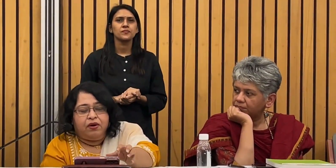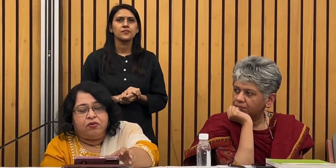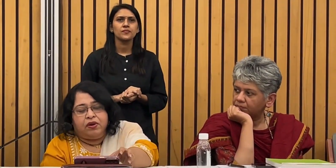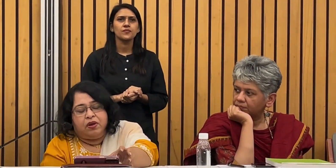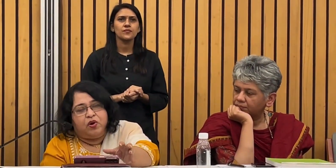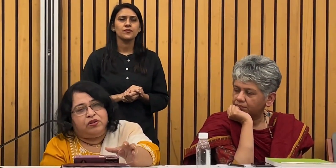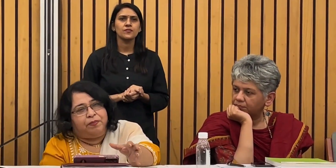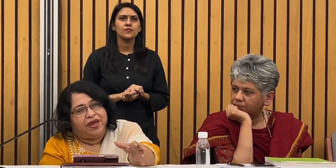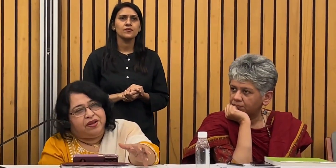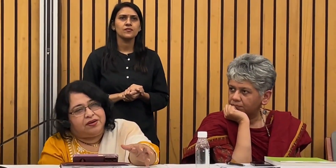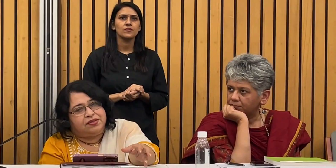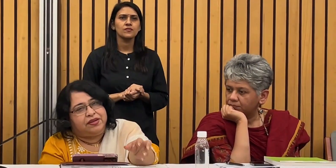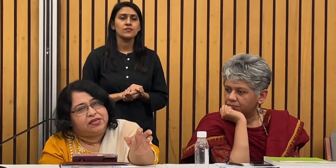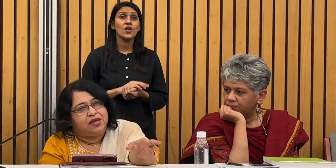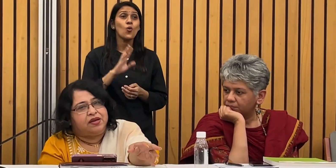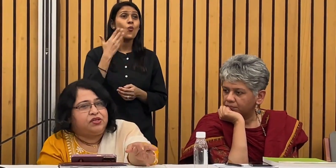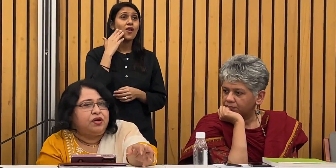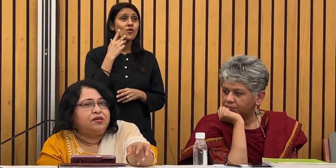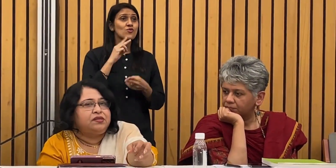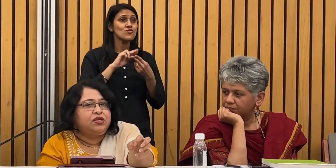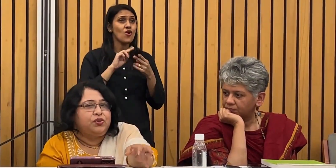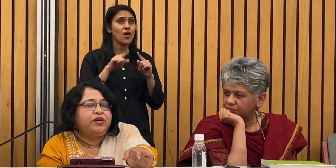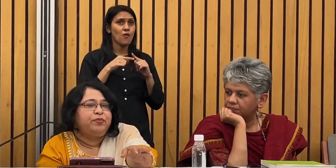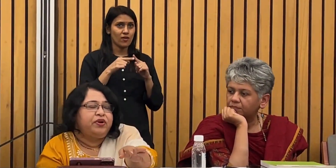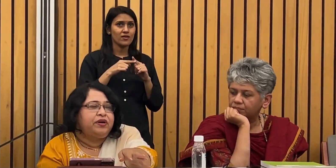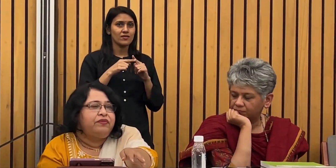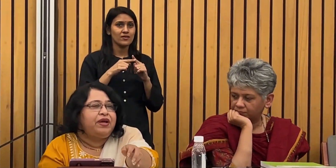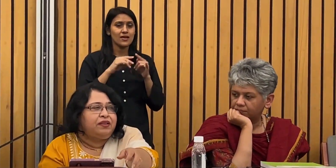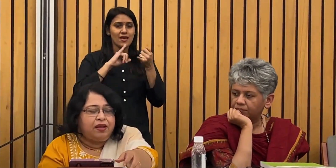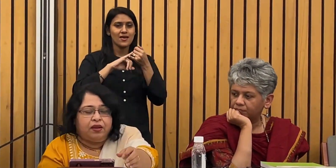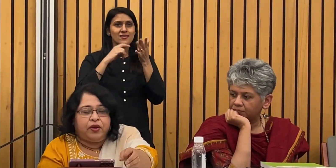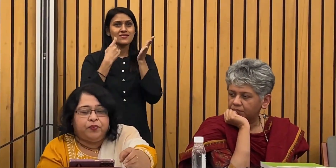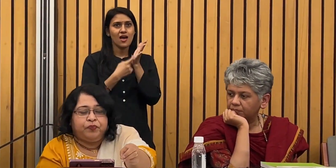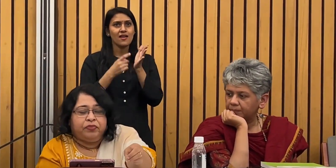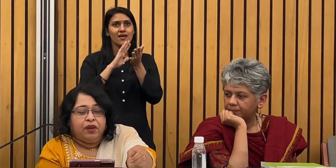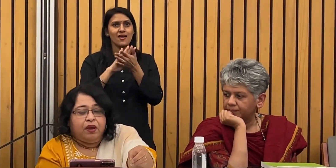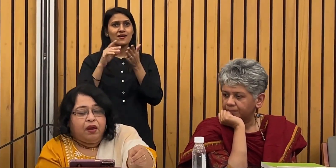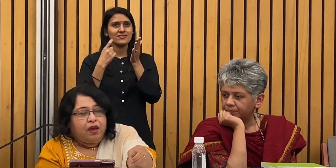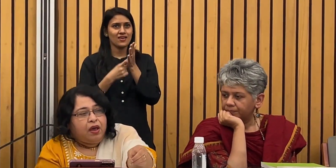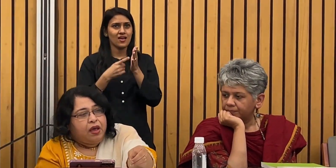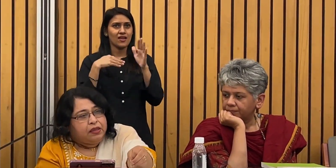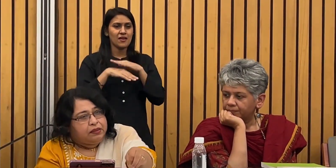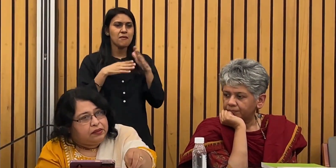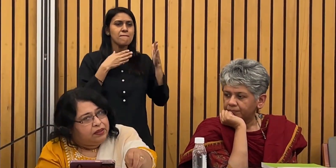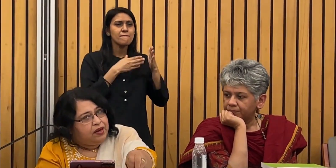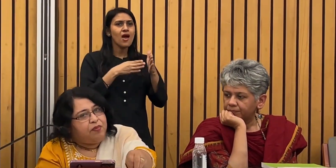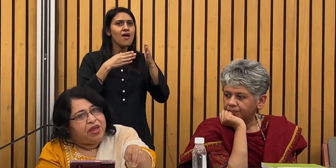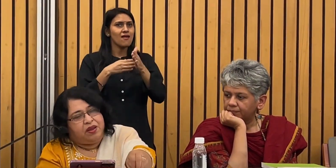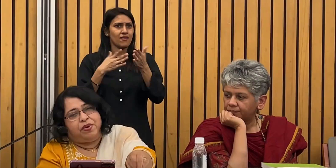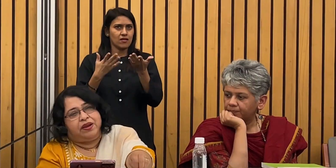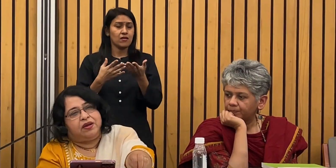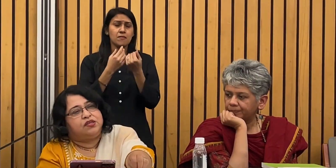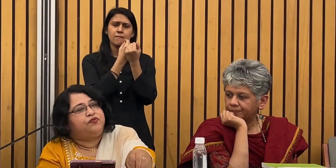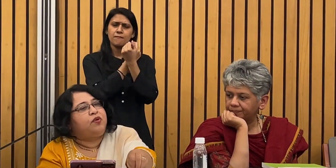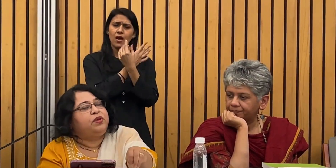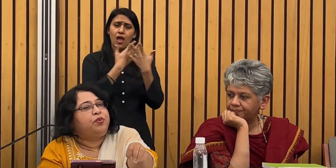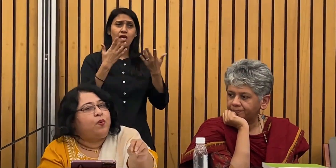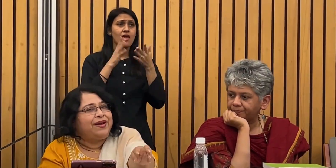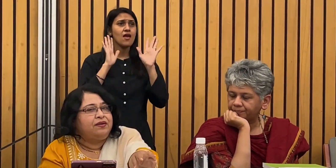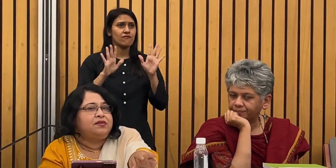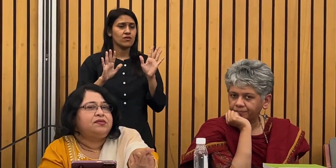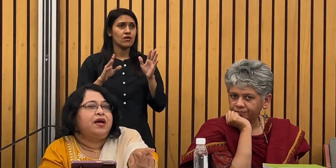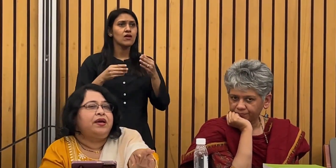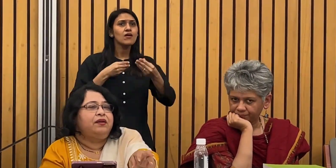When we are talking about the barriers in SRHR, sexual and reproductive health and care, there are many barriers from